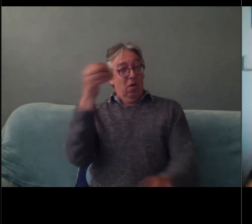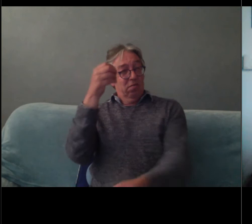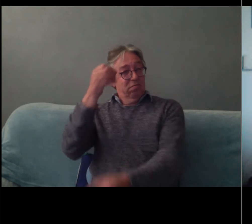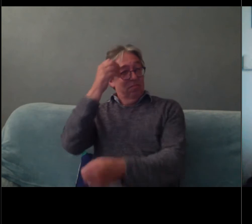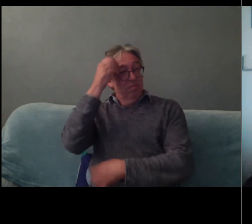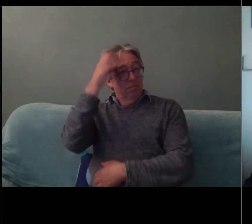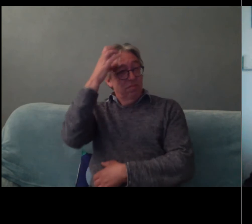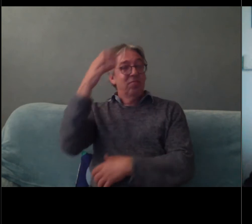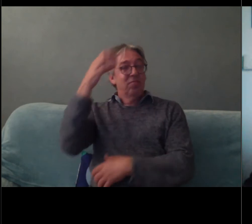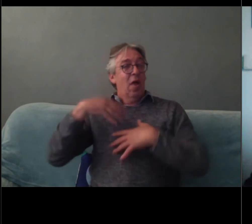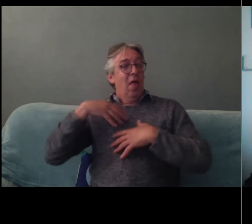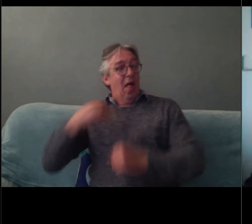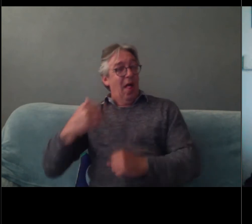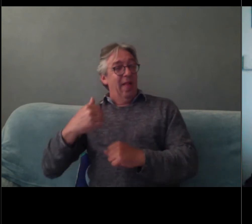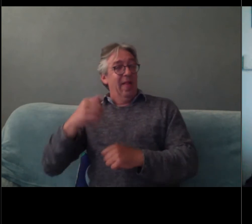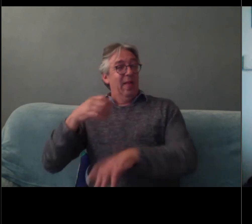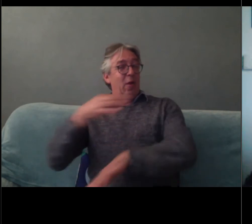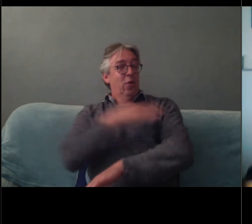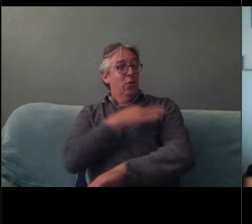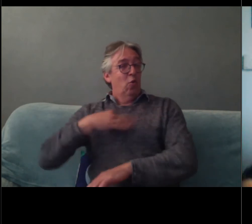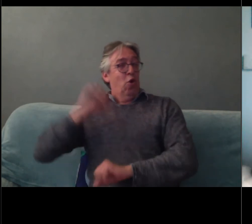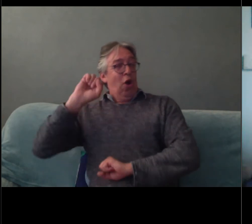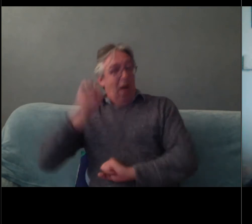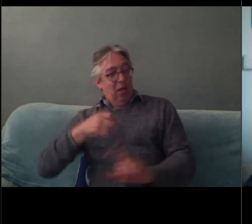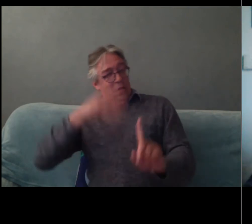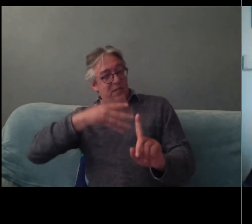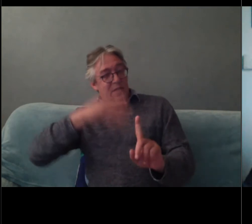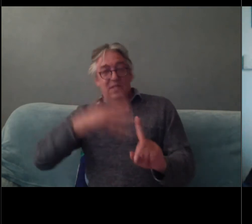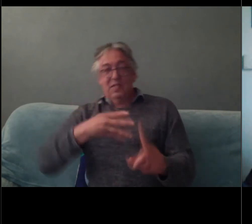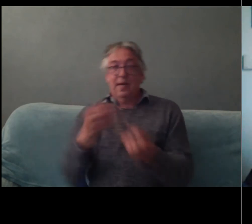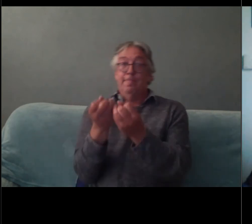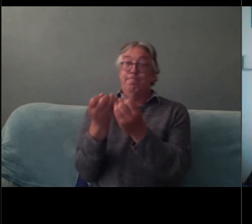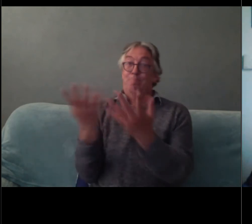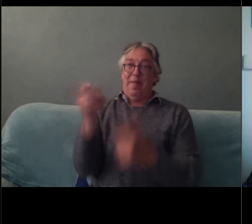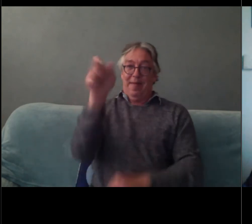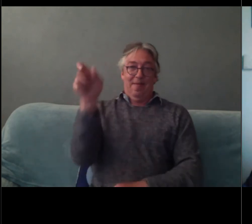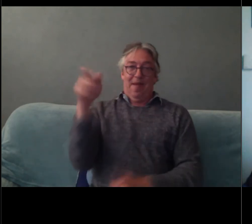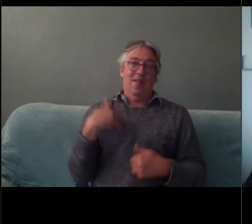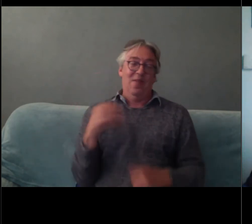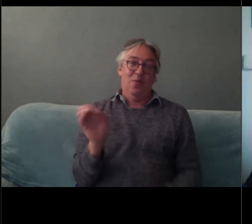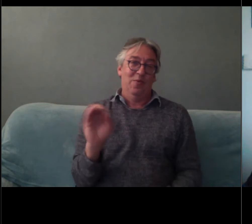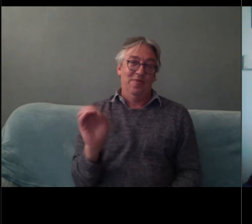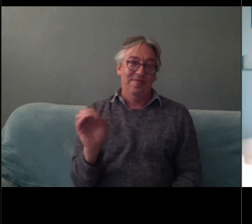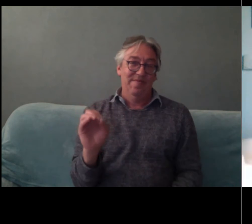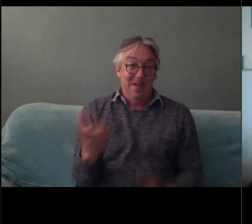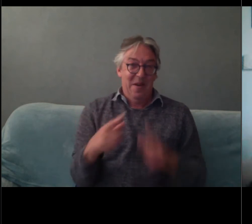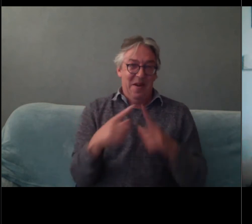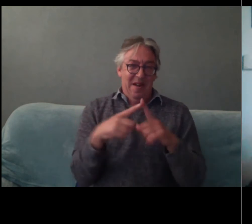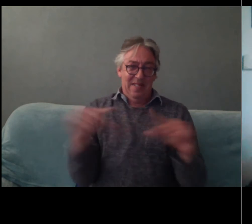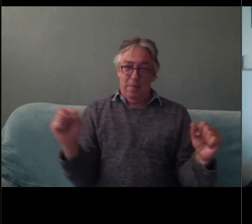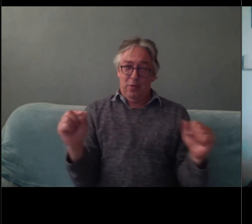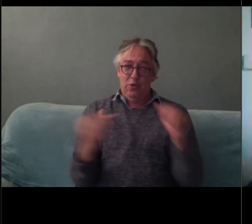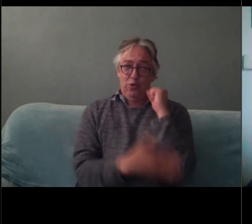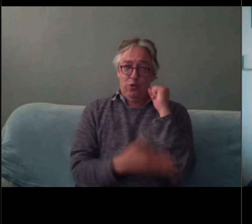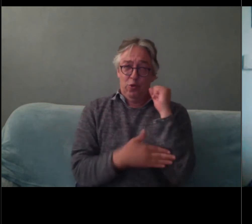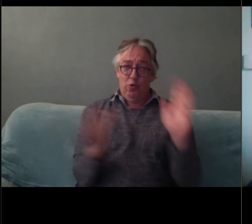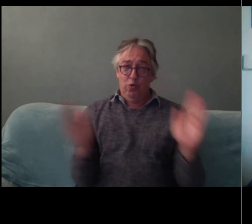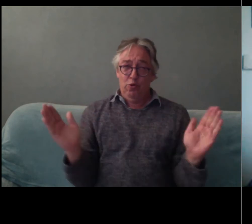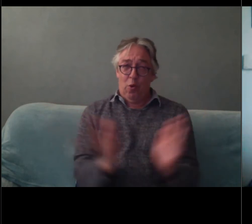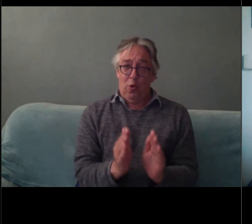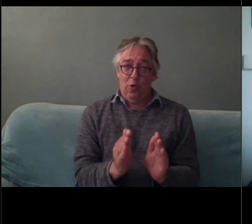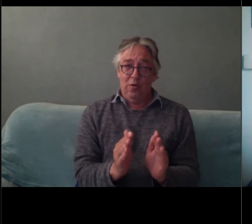is because of the small size of Cyprus and consequently the undersupply of specific health and